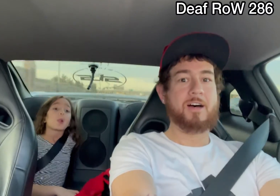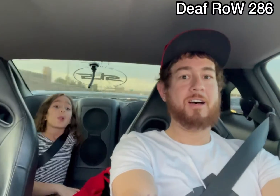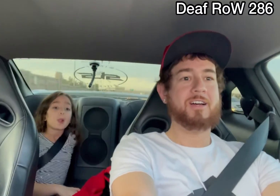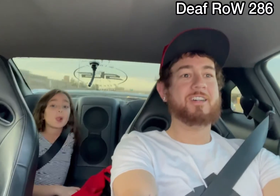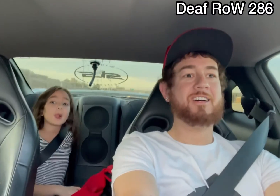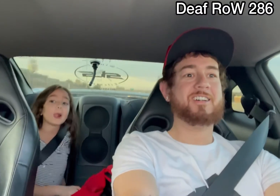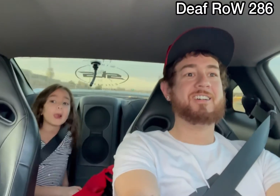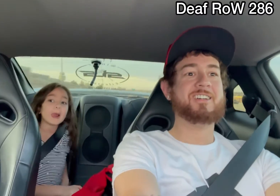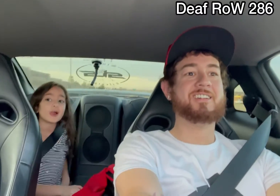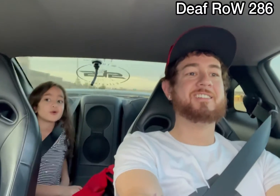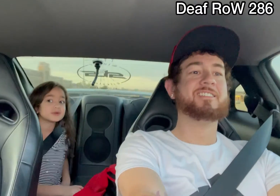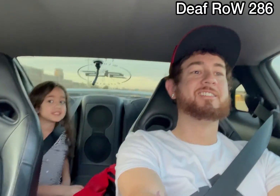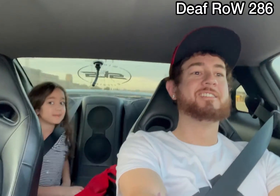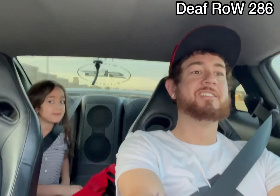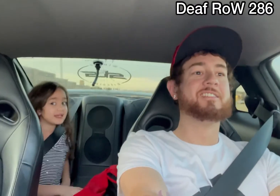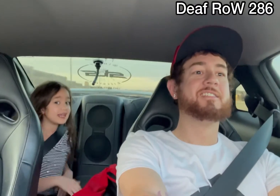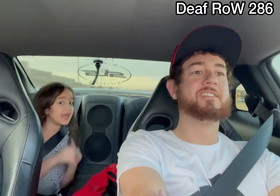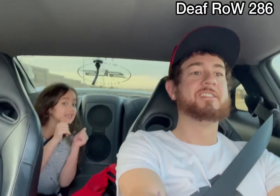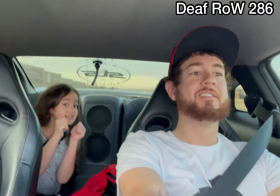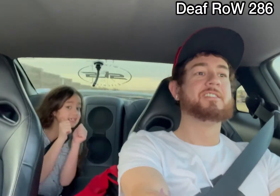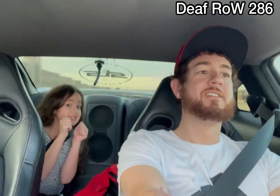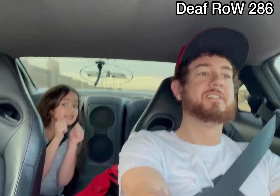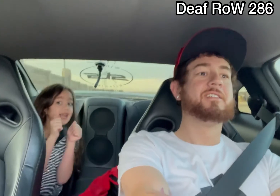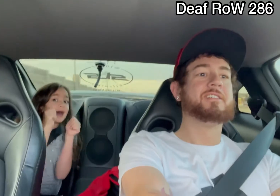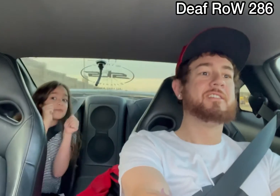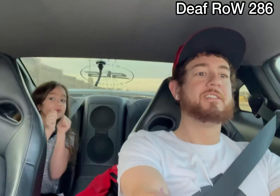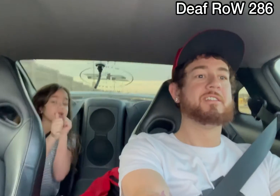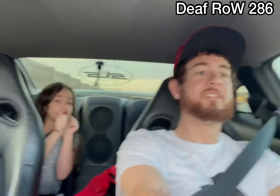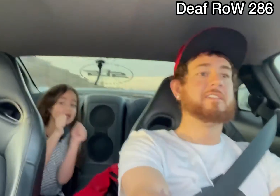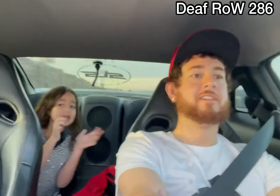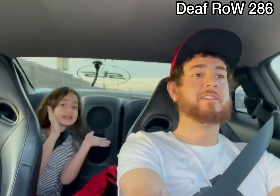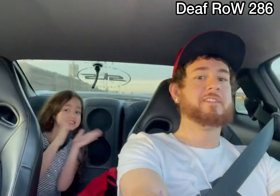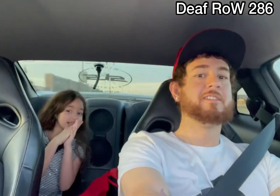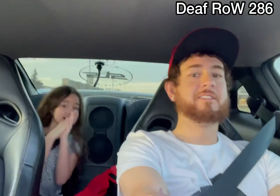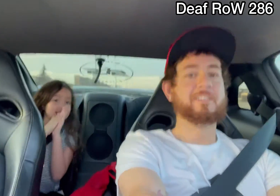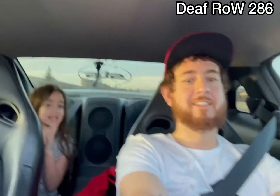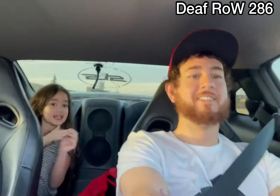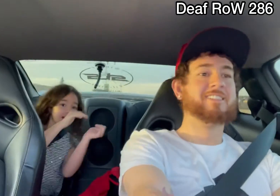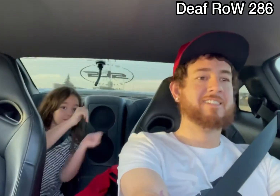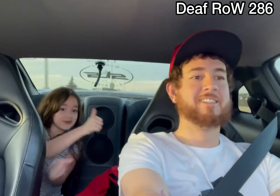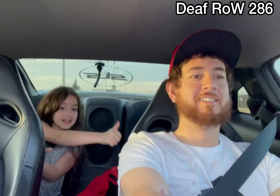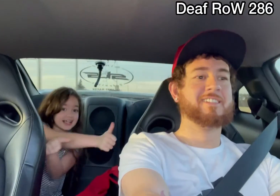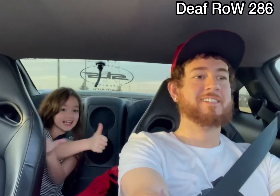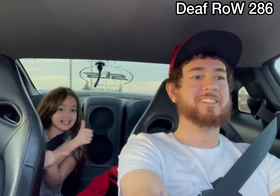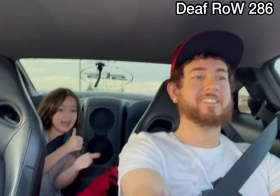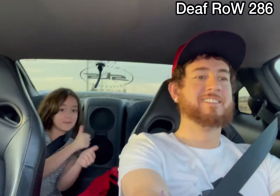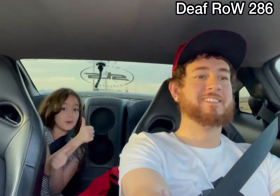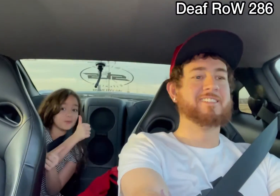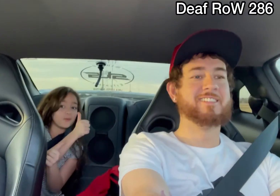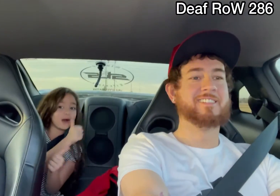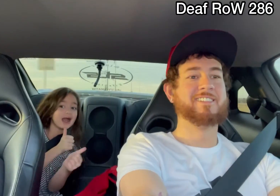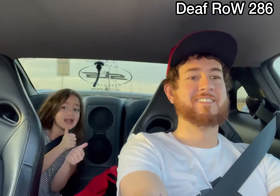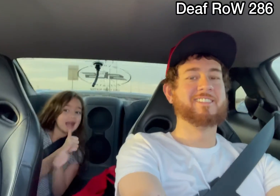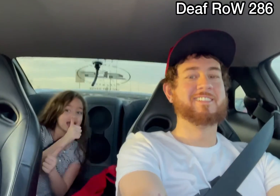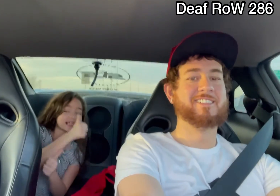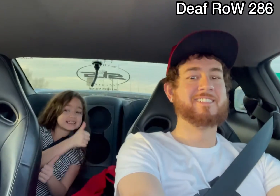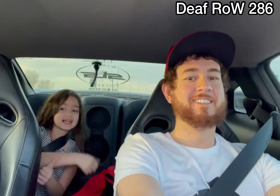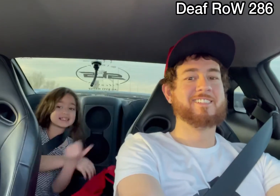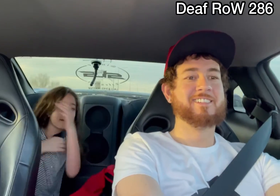Now we have one day. Now I'm be catching it. Oh god, I'm getting out